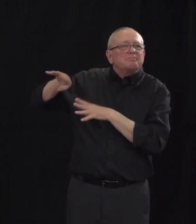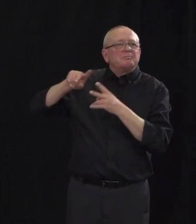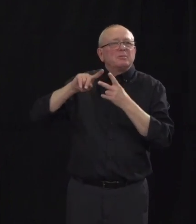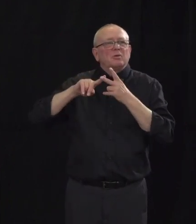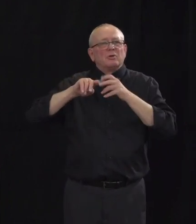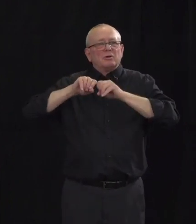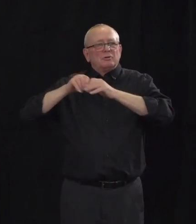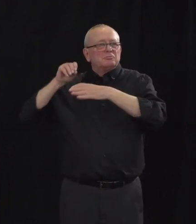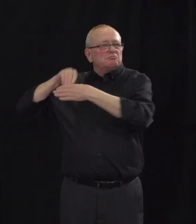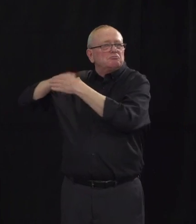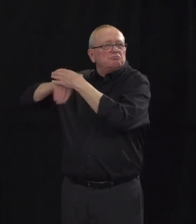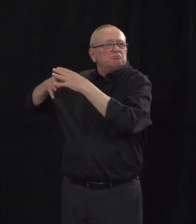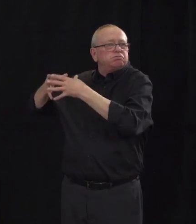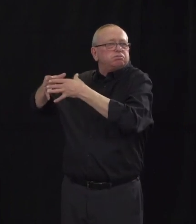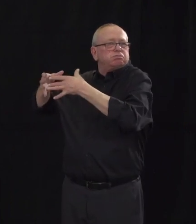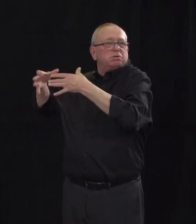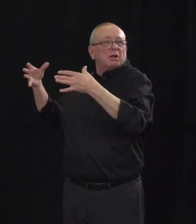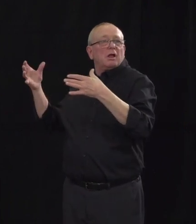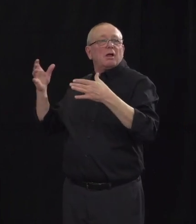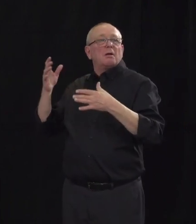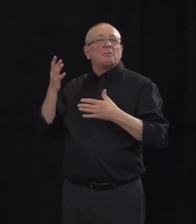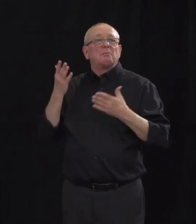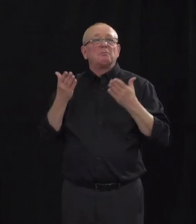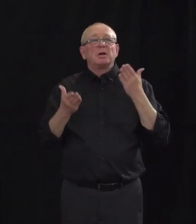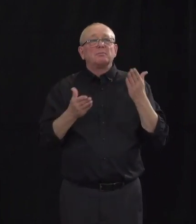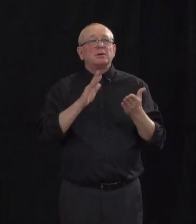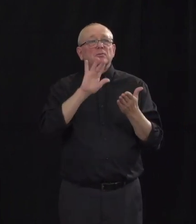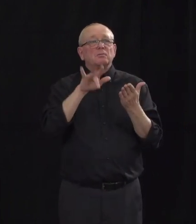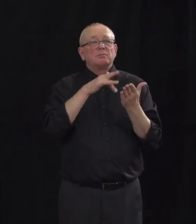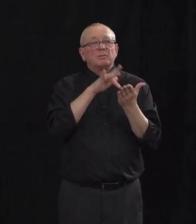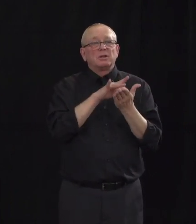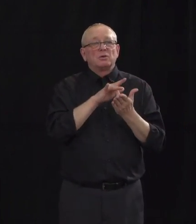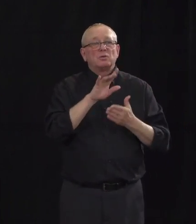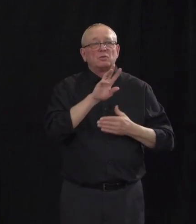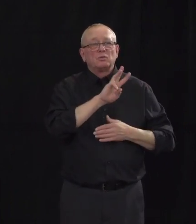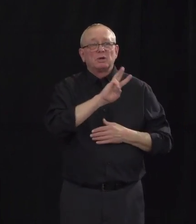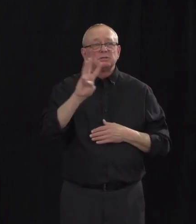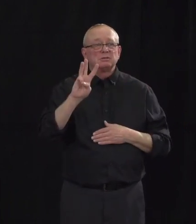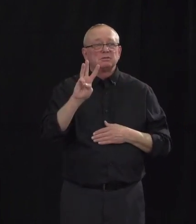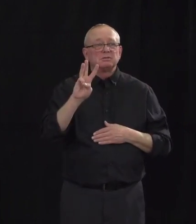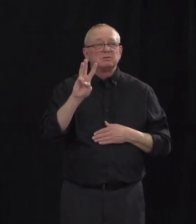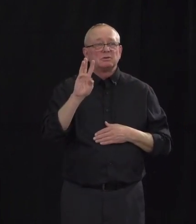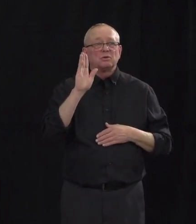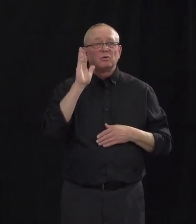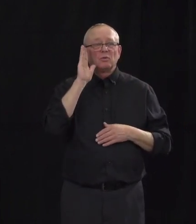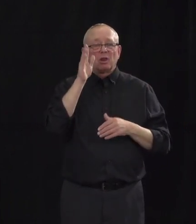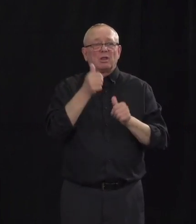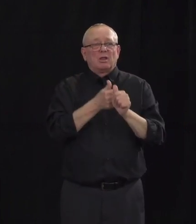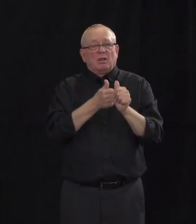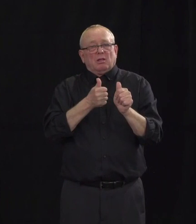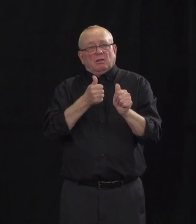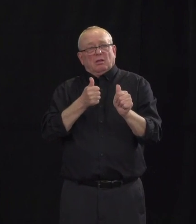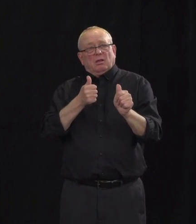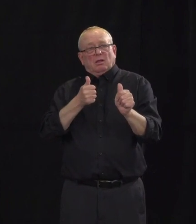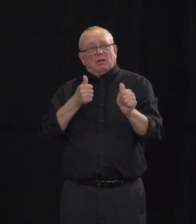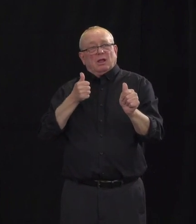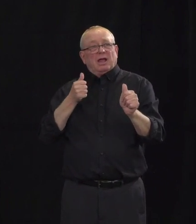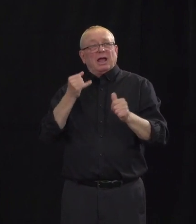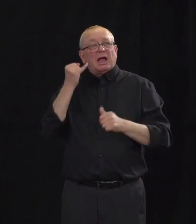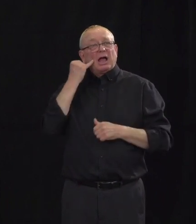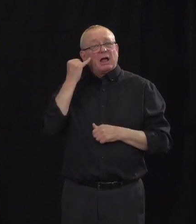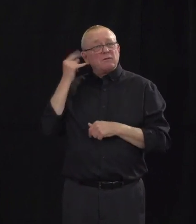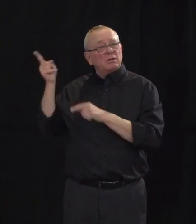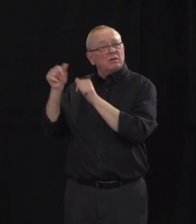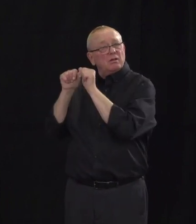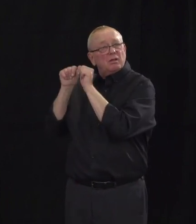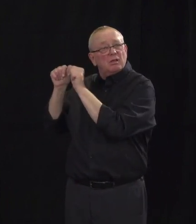Midwest. And you will see, I fear, if the Saudis and Russians continue this foolishness in the